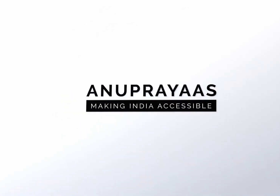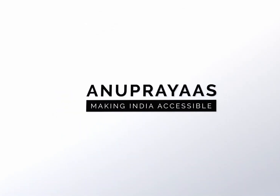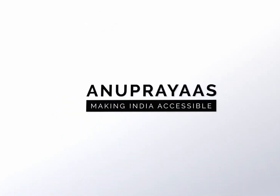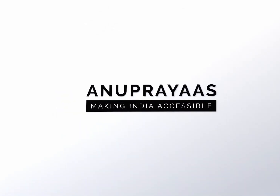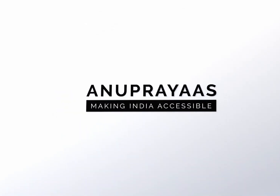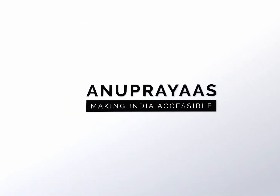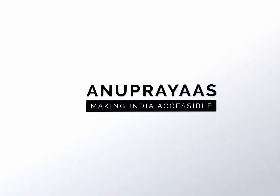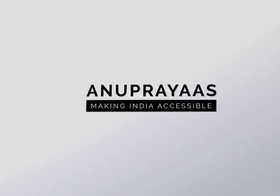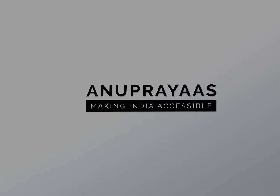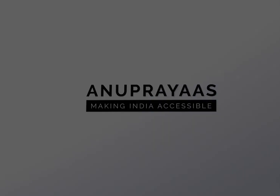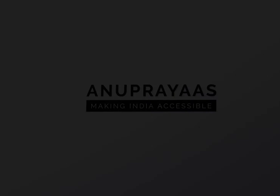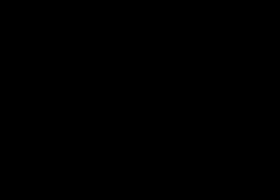Thank you, Jean Fairfax.